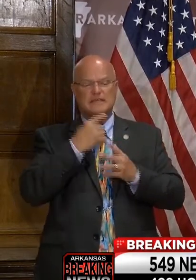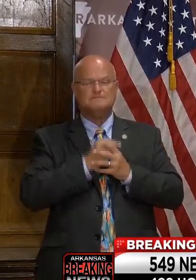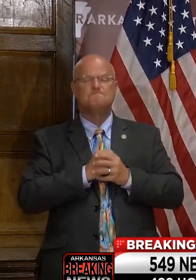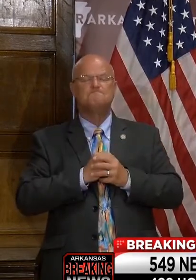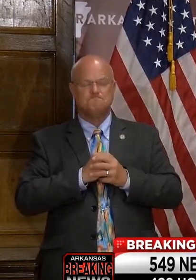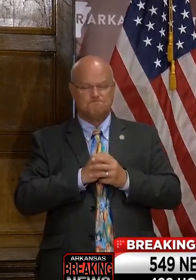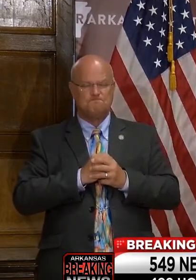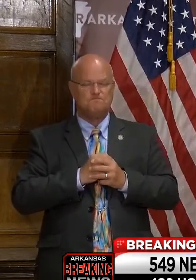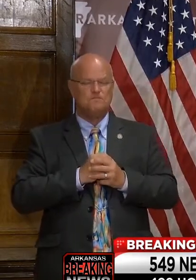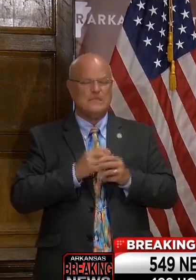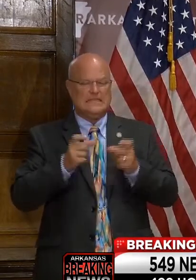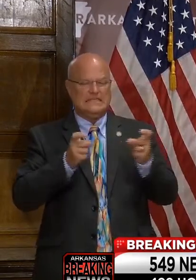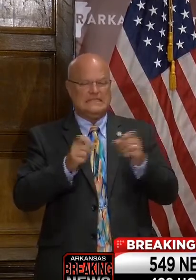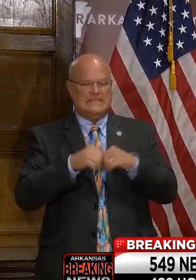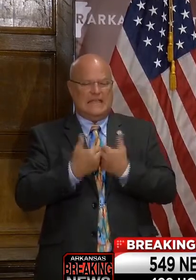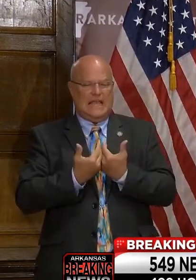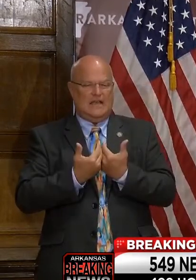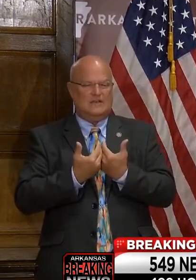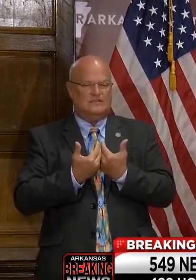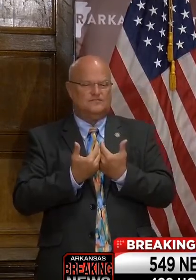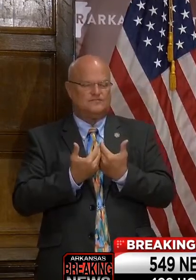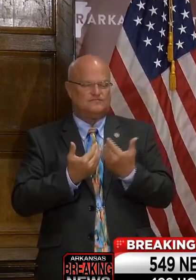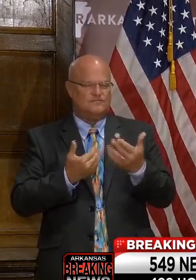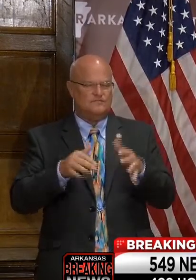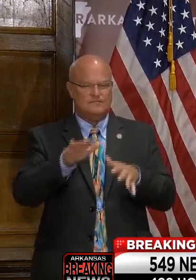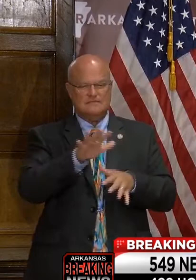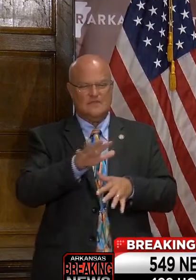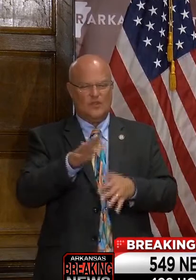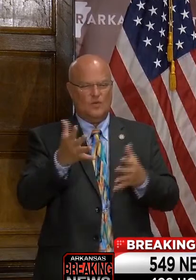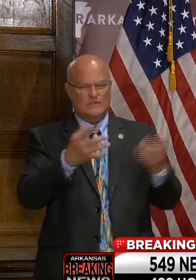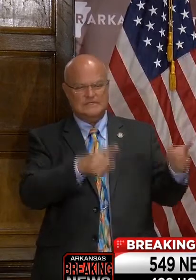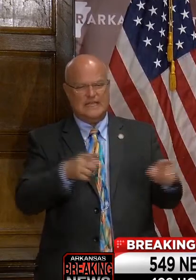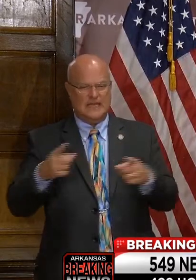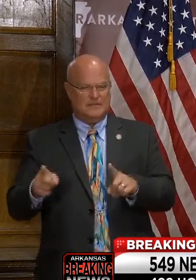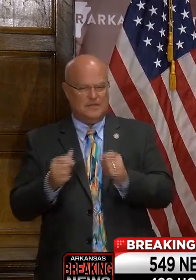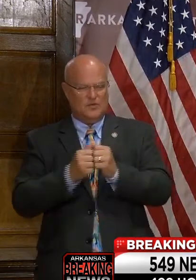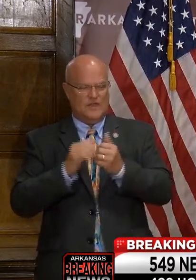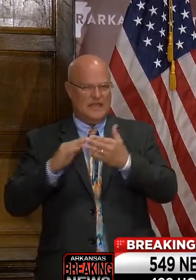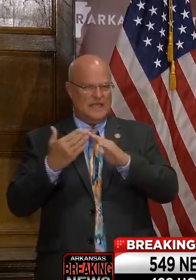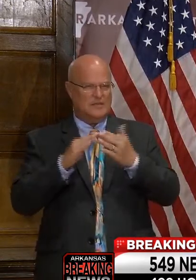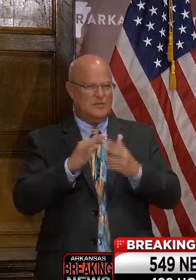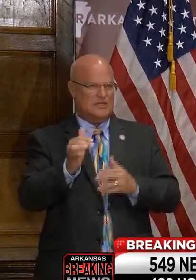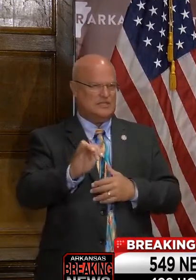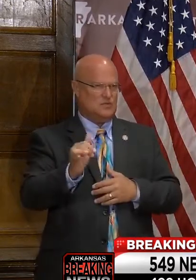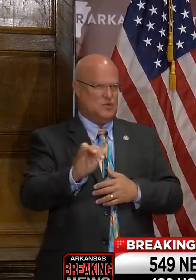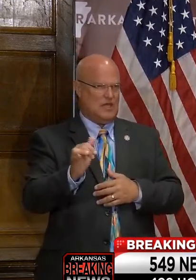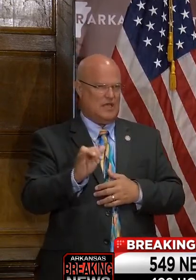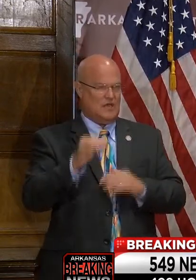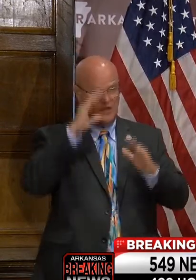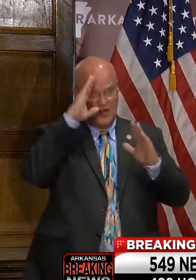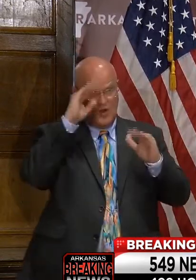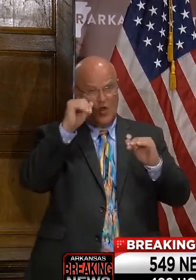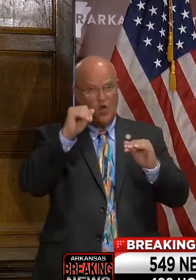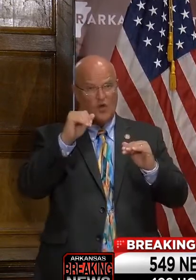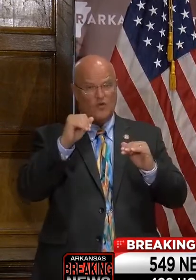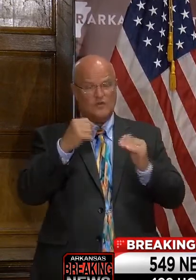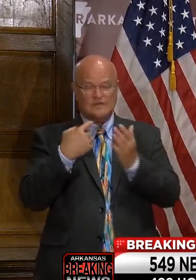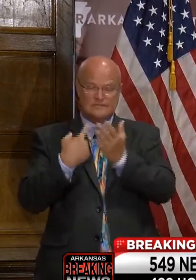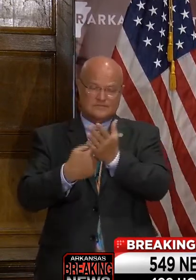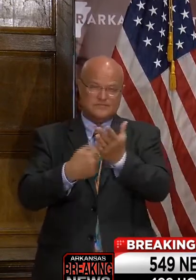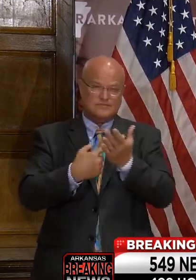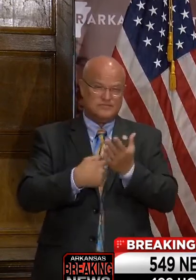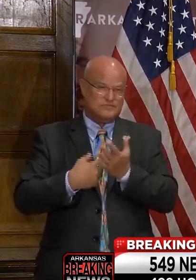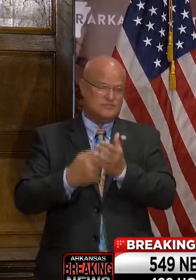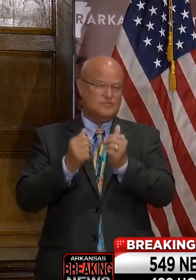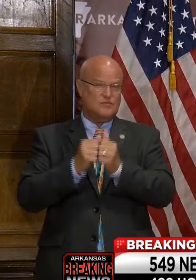right, how should we handle this in context of what's happening in the community as well? And hopefully they'll consult, they